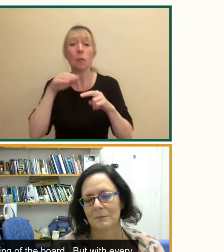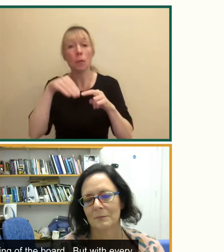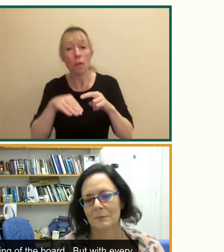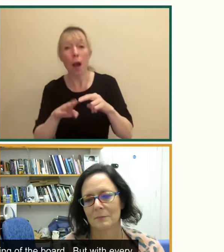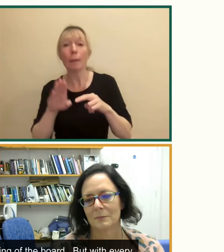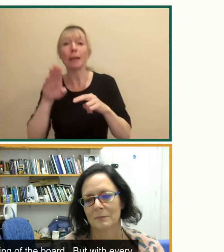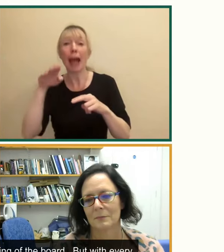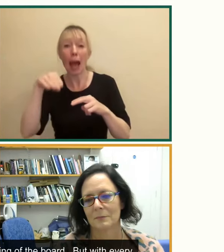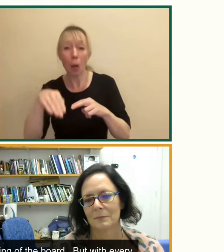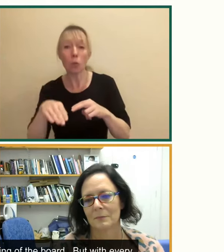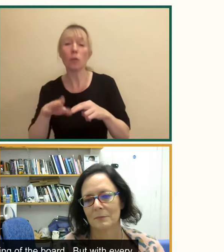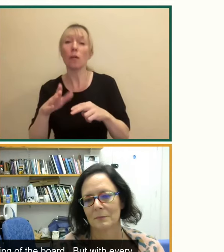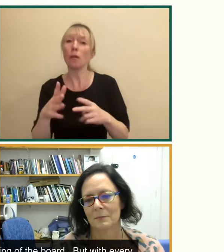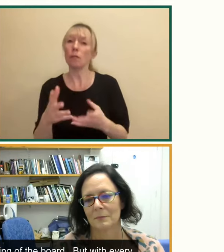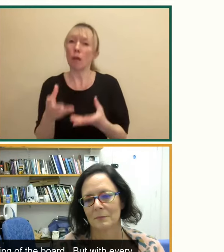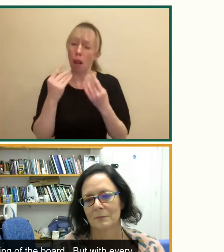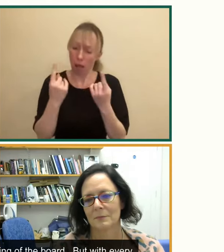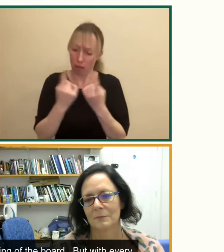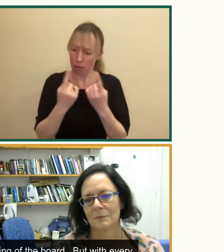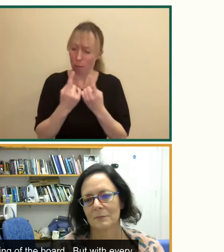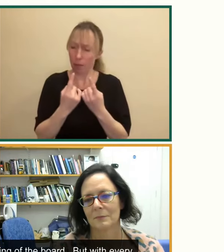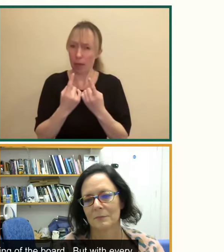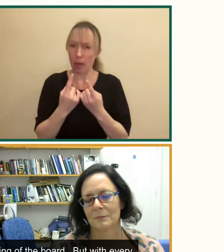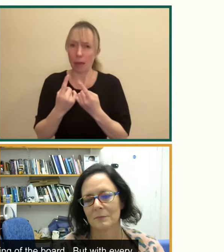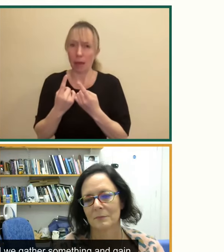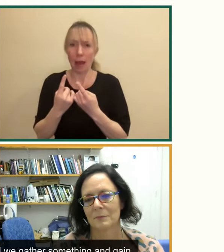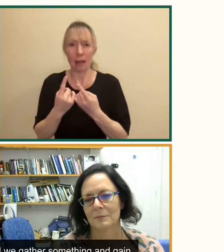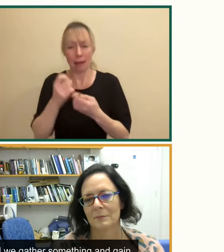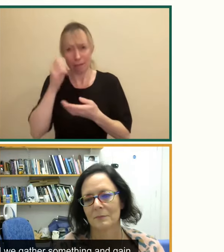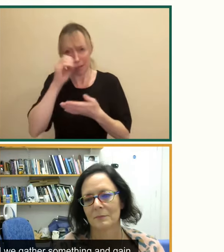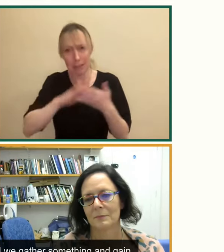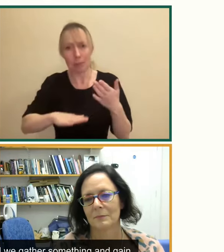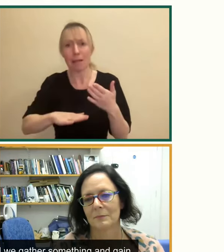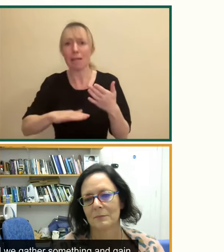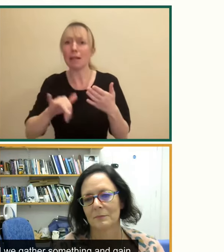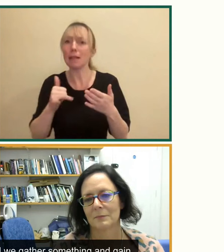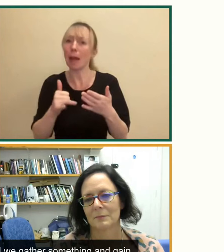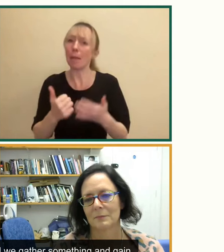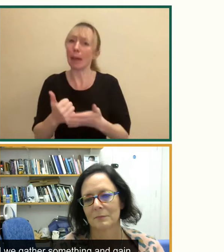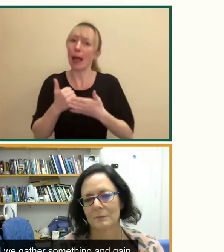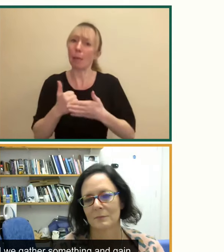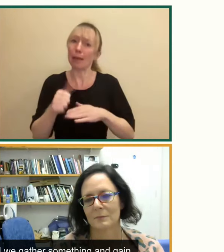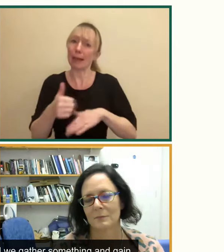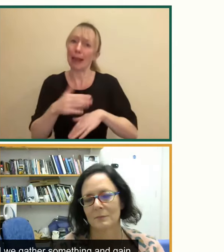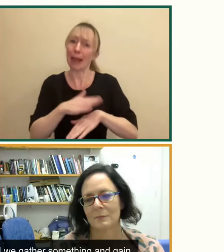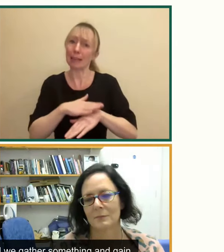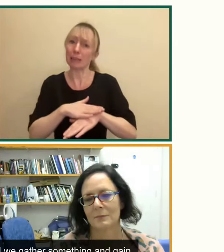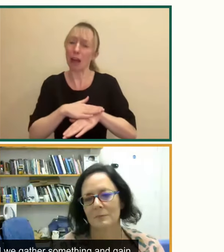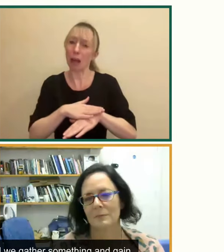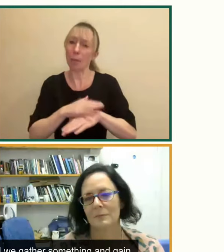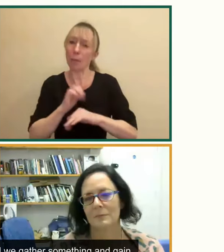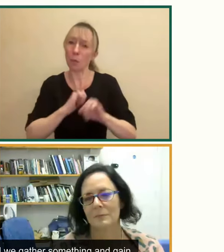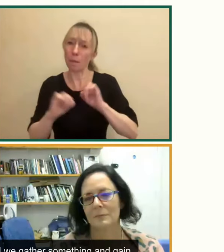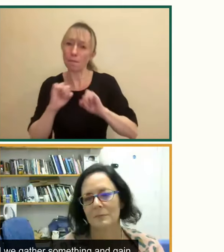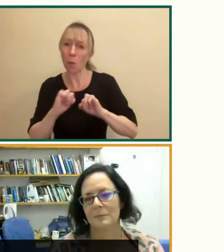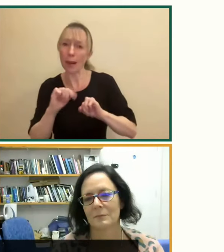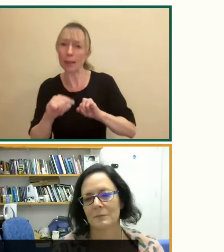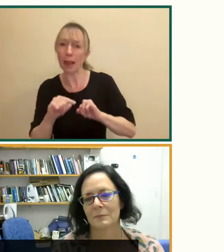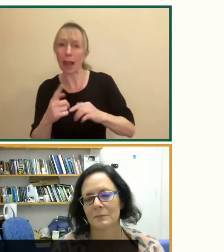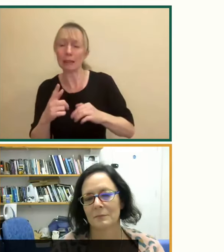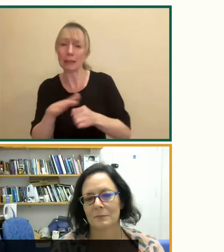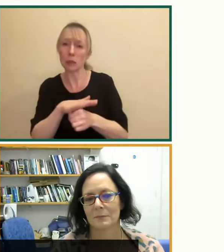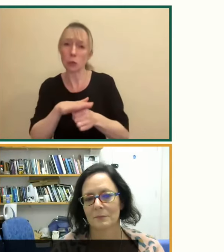something and we gather experience that might help us next time and avoid those kinds of triggers. And the other thing is just to touch